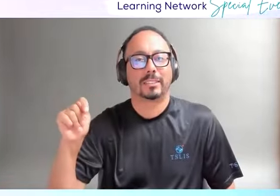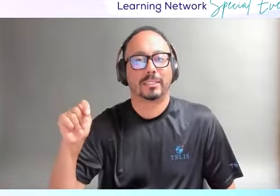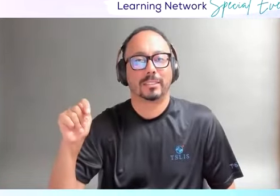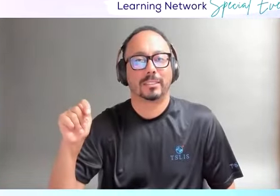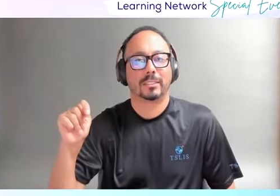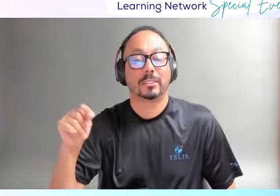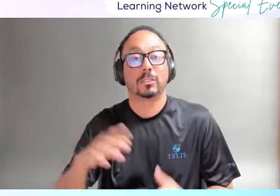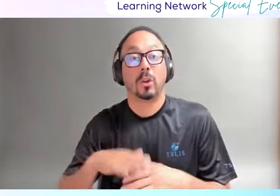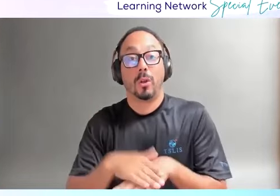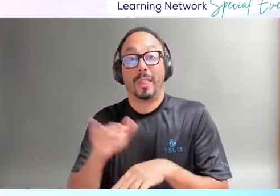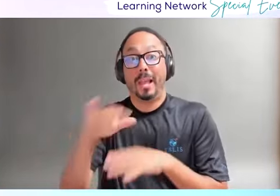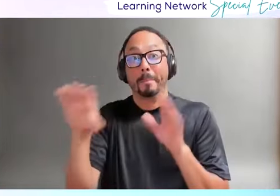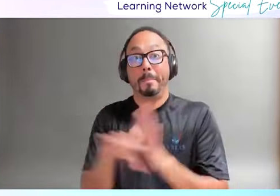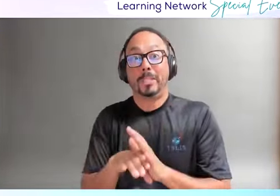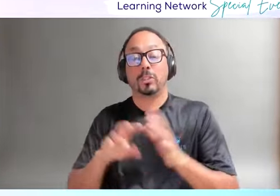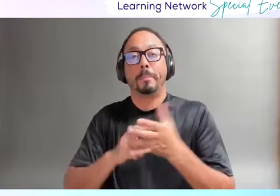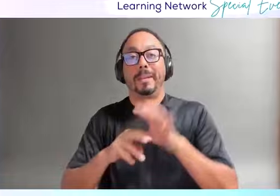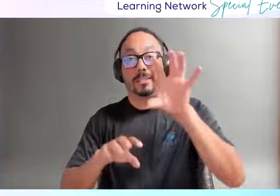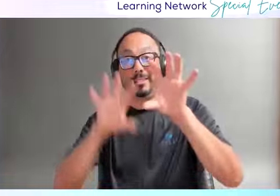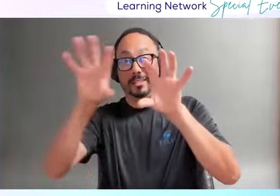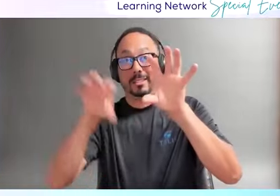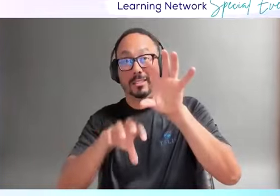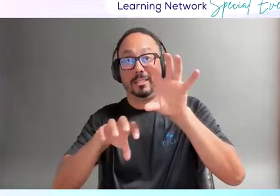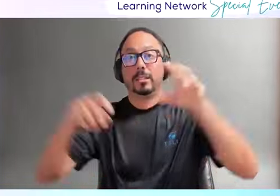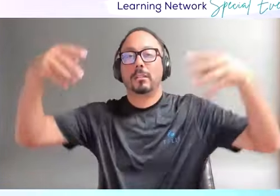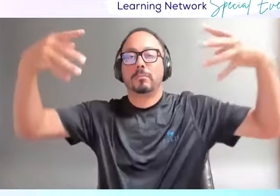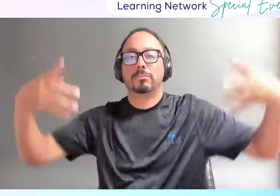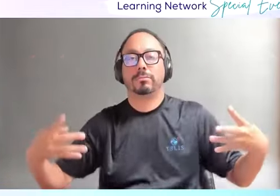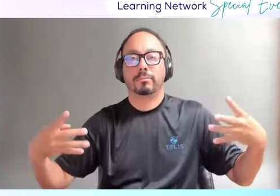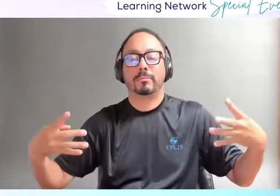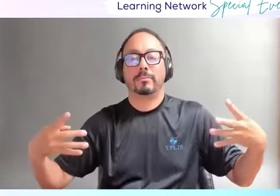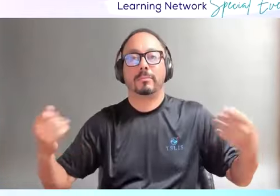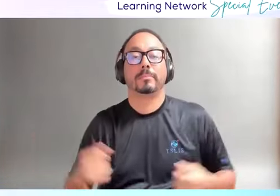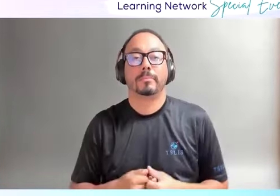slide where you may be, for example, thinking